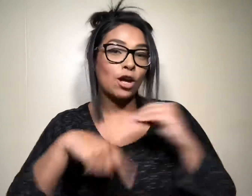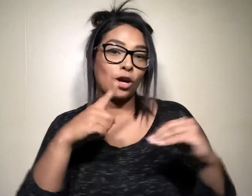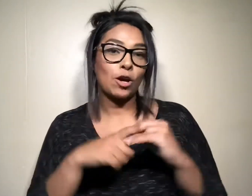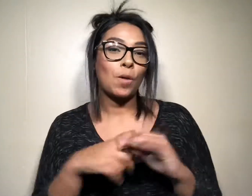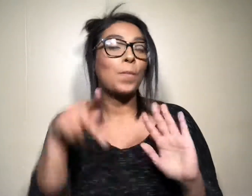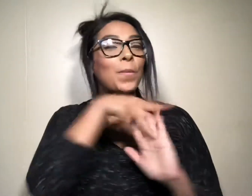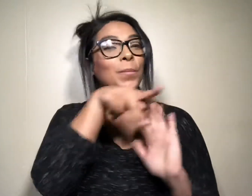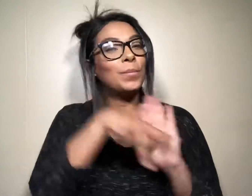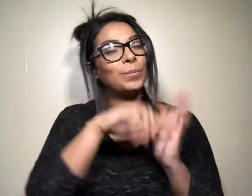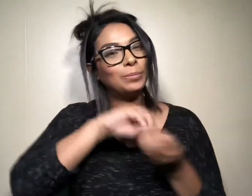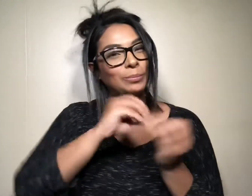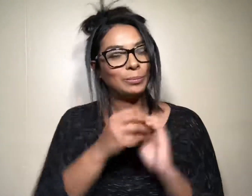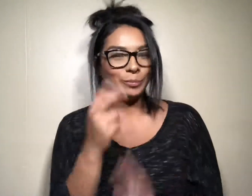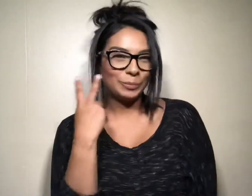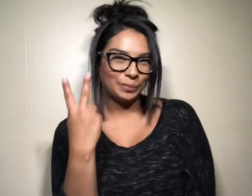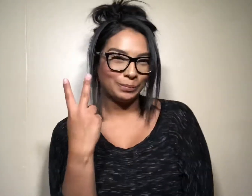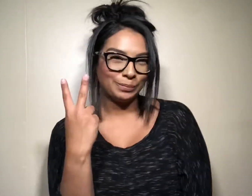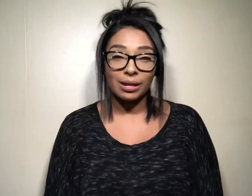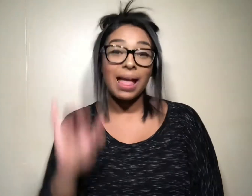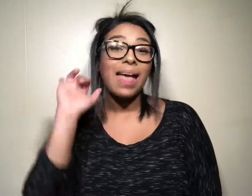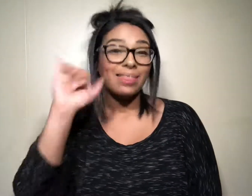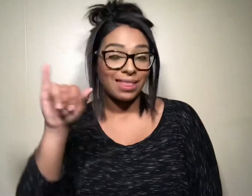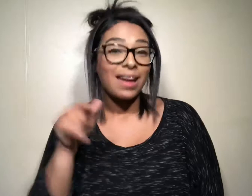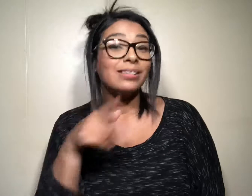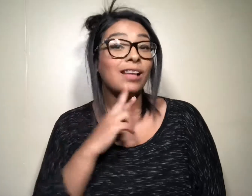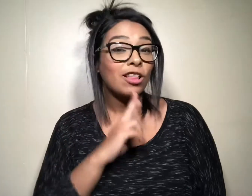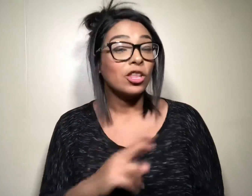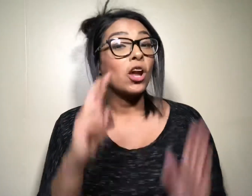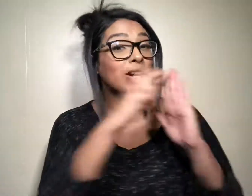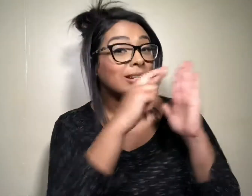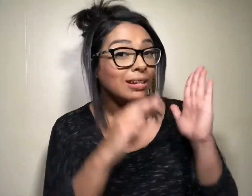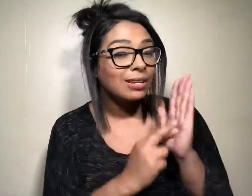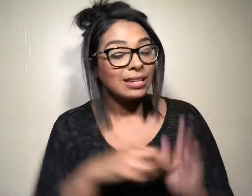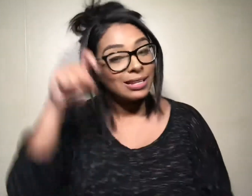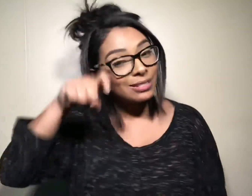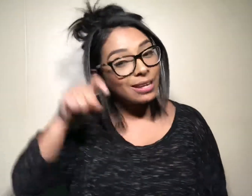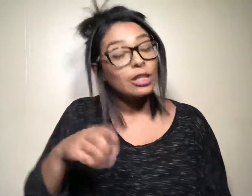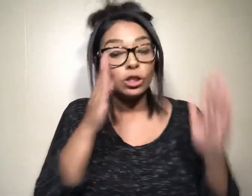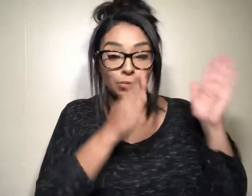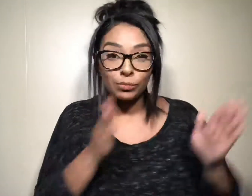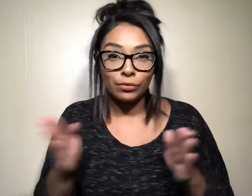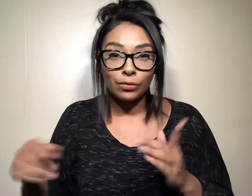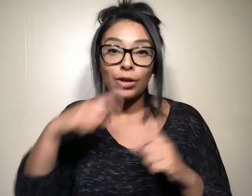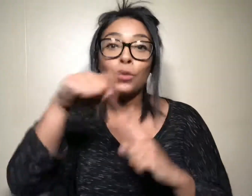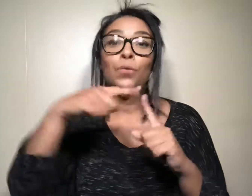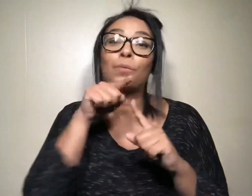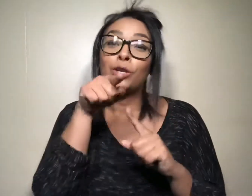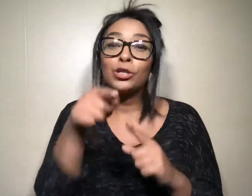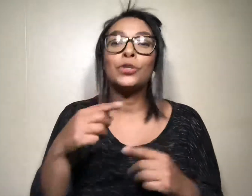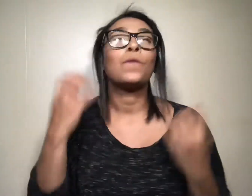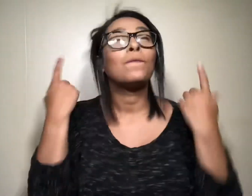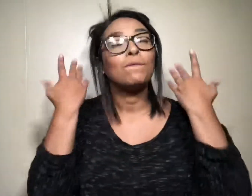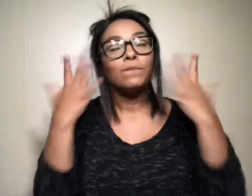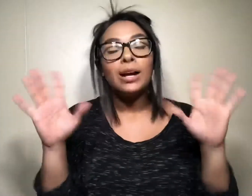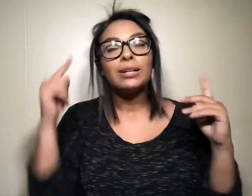about principle number 2, that there are guidelines that need to be followed when you